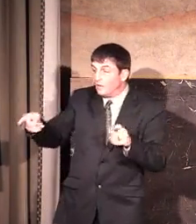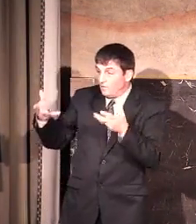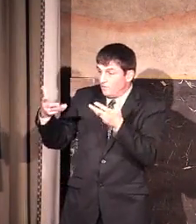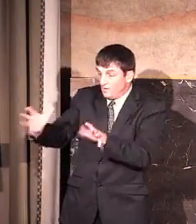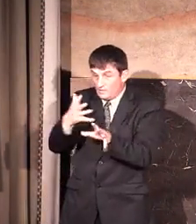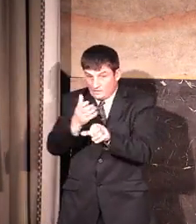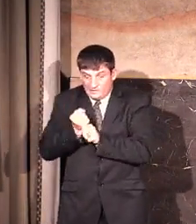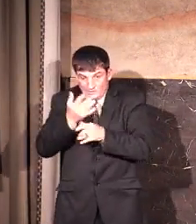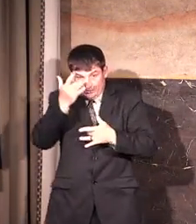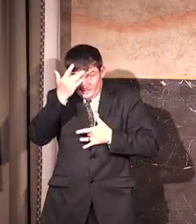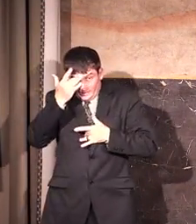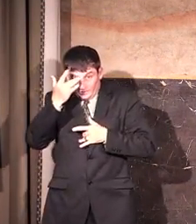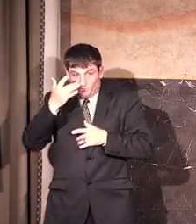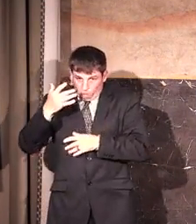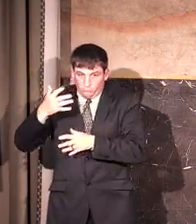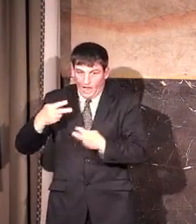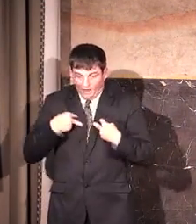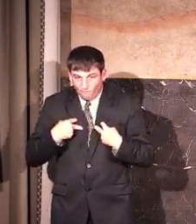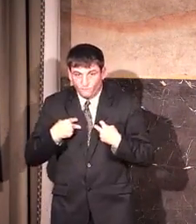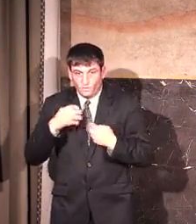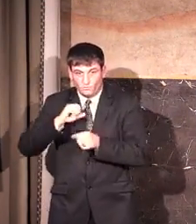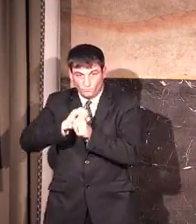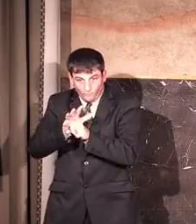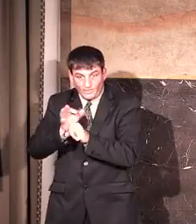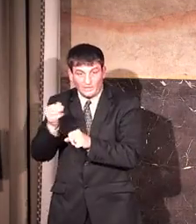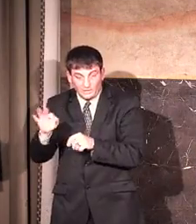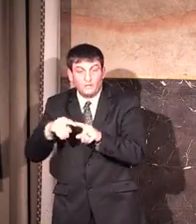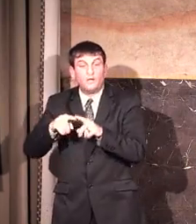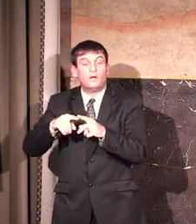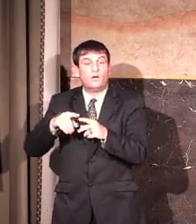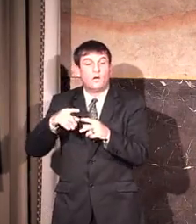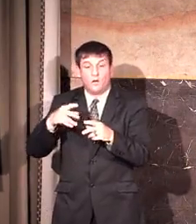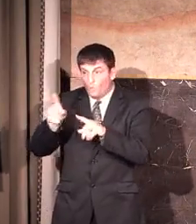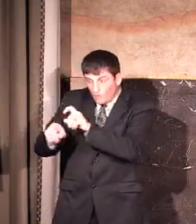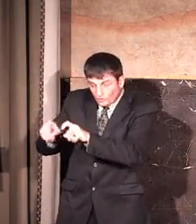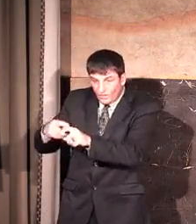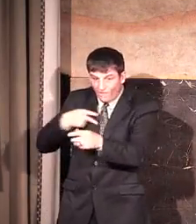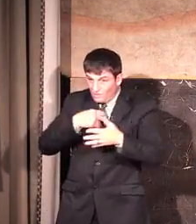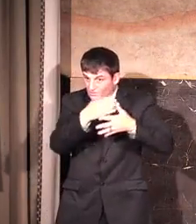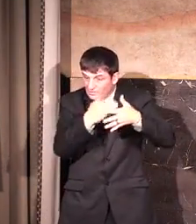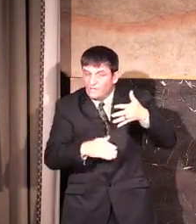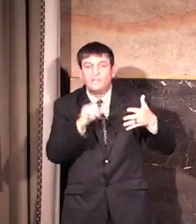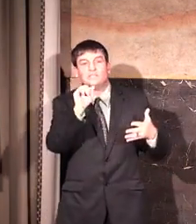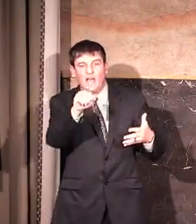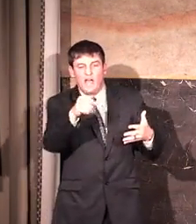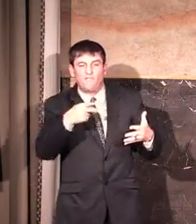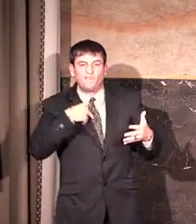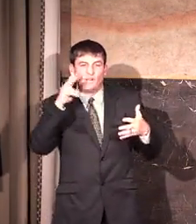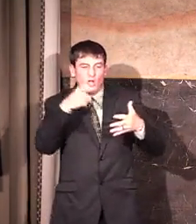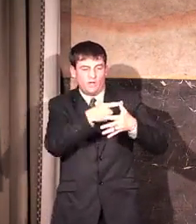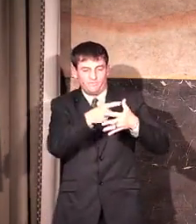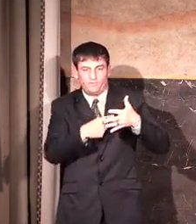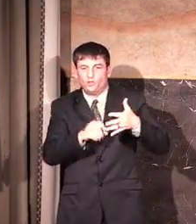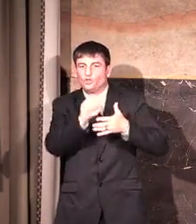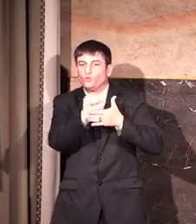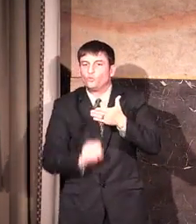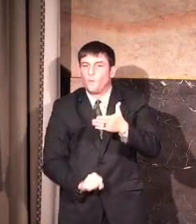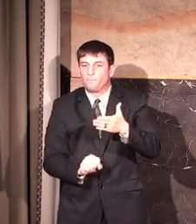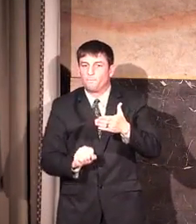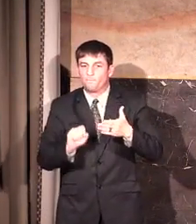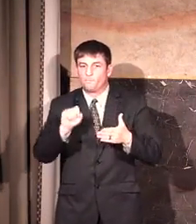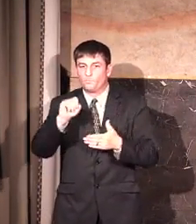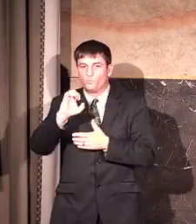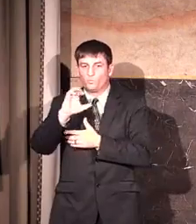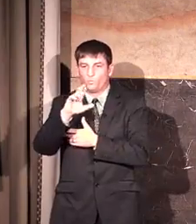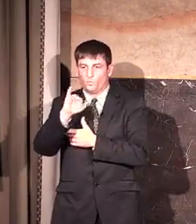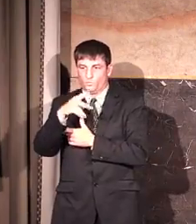how many questions, how long will the interview take? Yeah, so there's sort of a free-flowing script. Certainly the earlier parts are a little